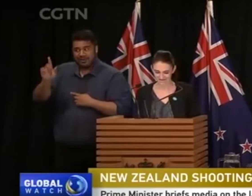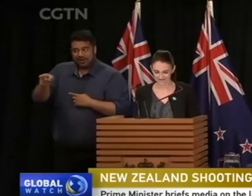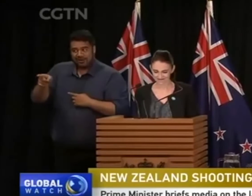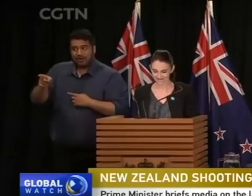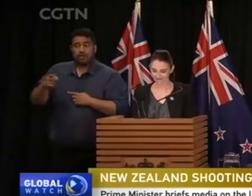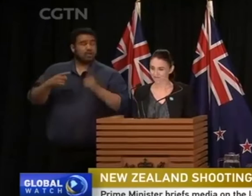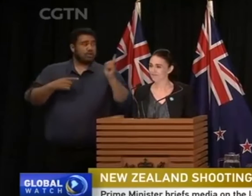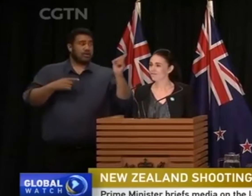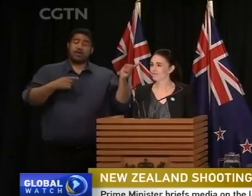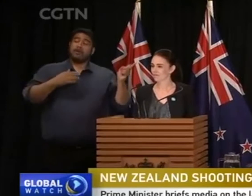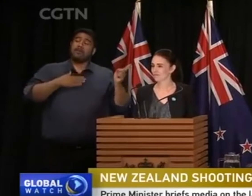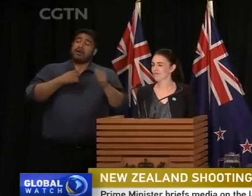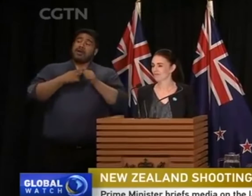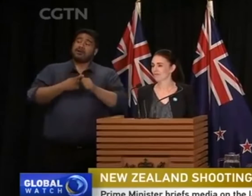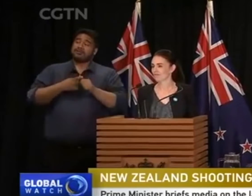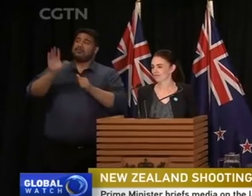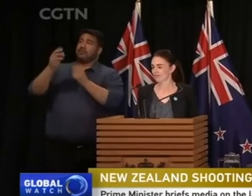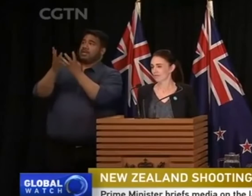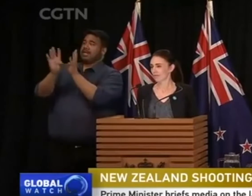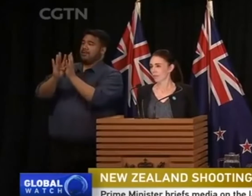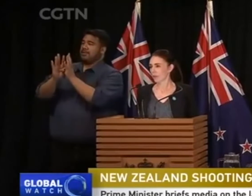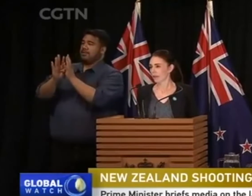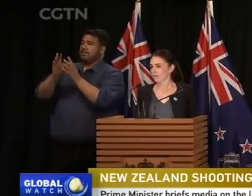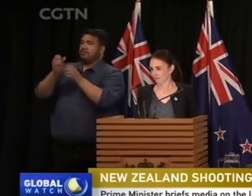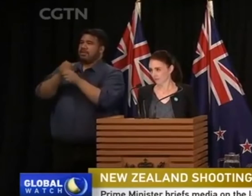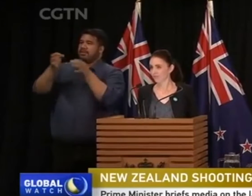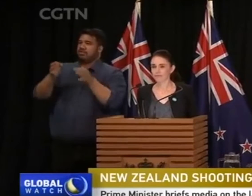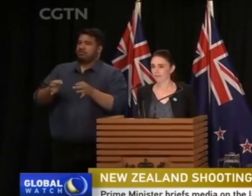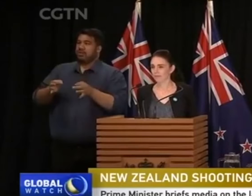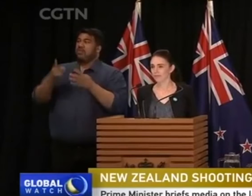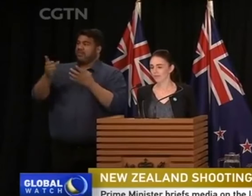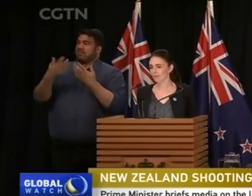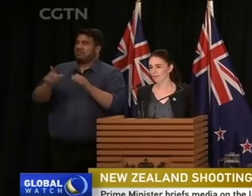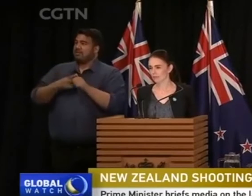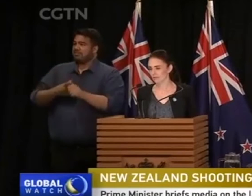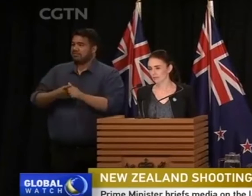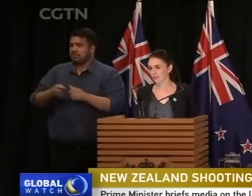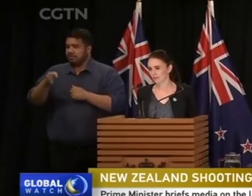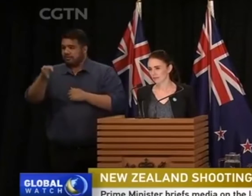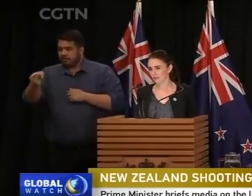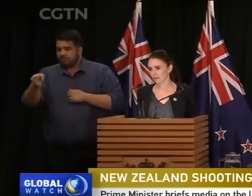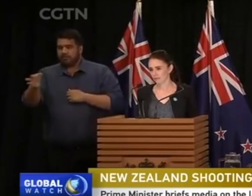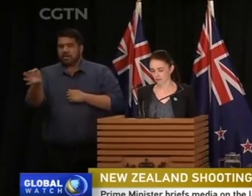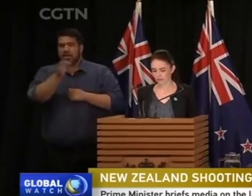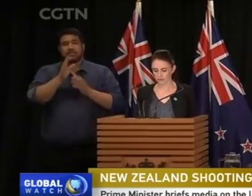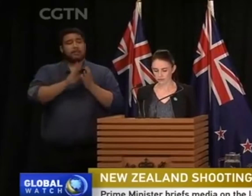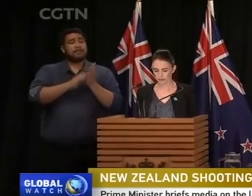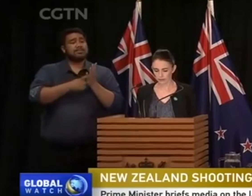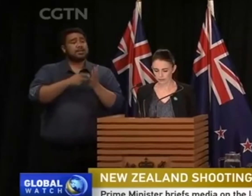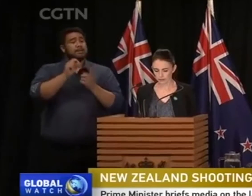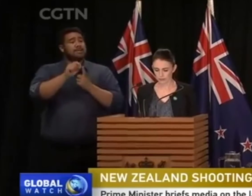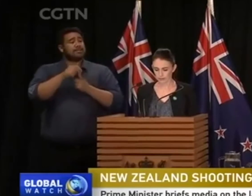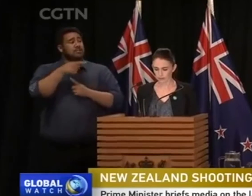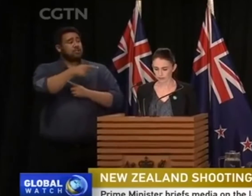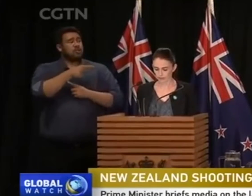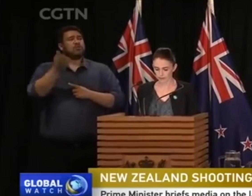hear my answer. This was a cabinet decision, and that's the total answer. Mr. Peters, what's different now from when New Zealand First